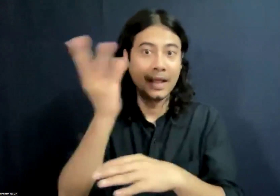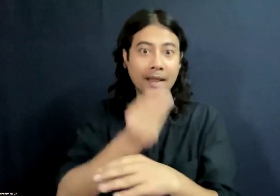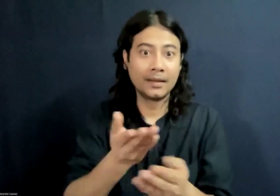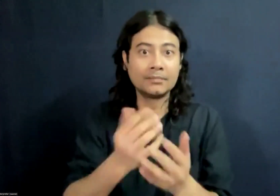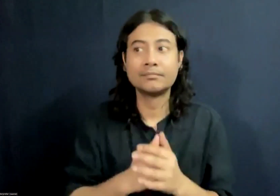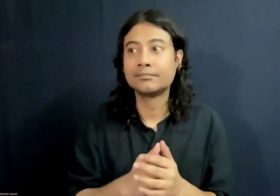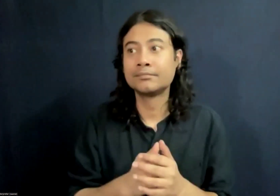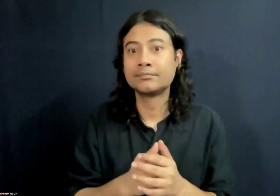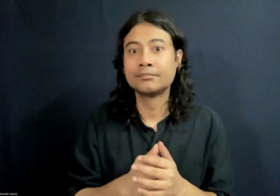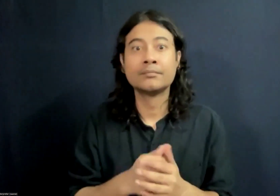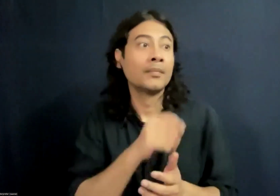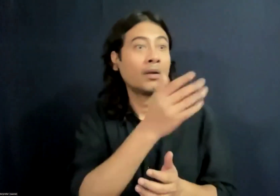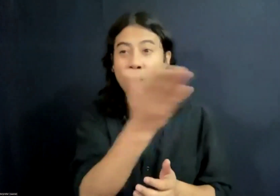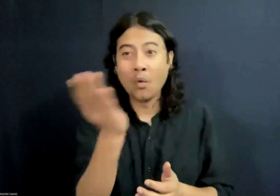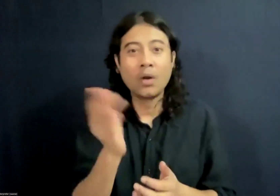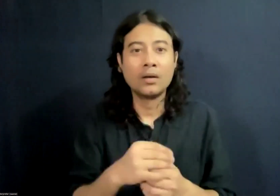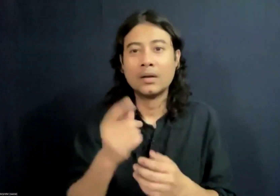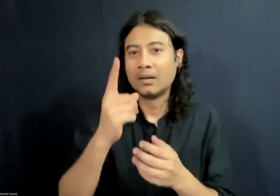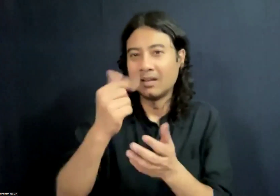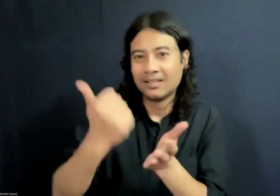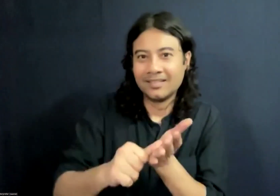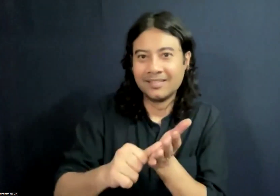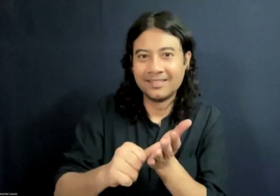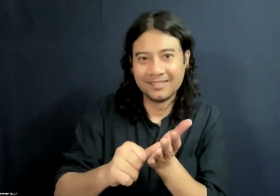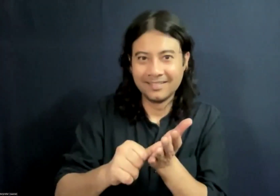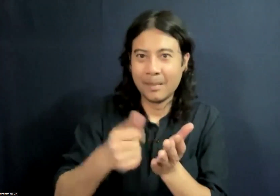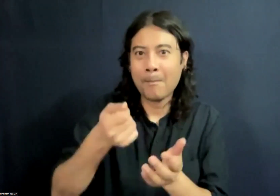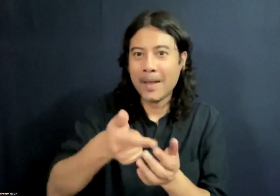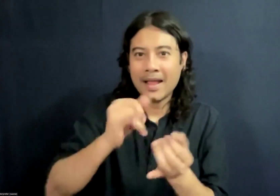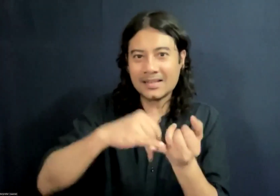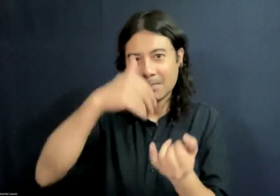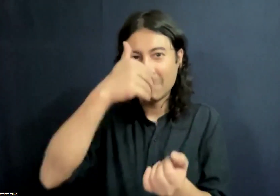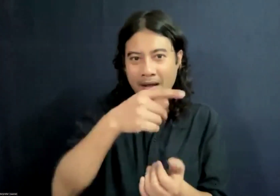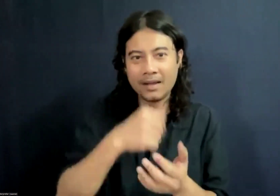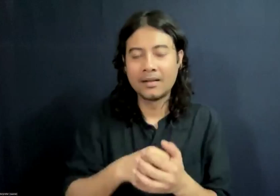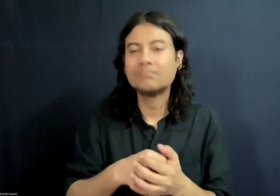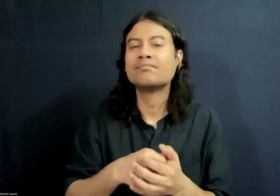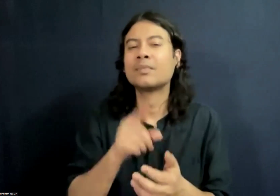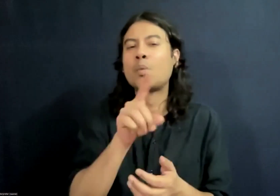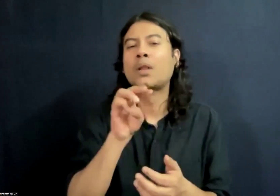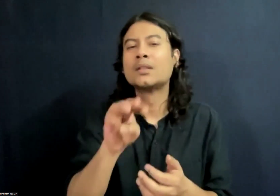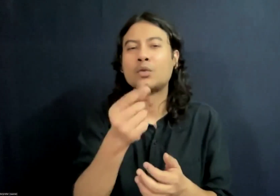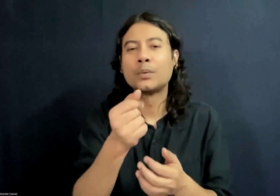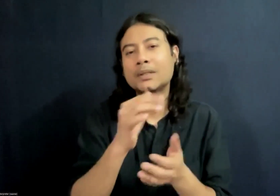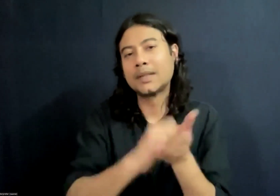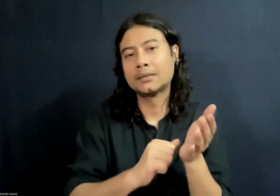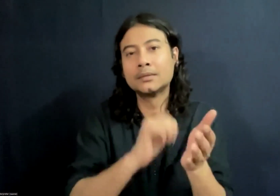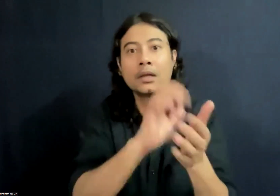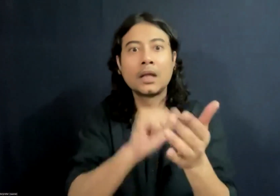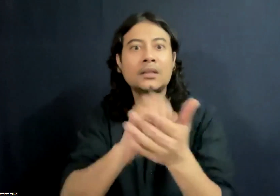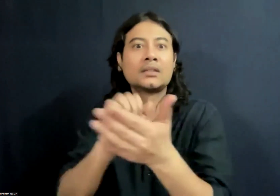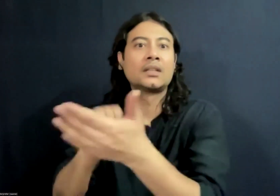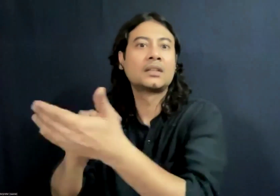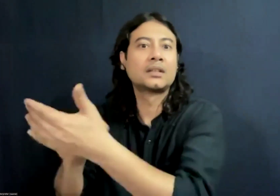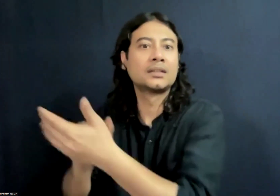we will give it to the temple for donation. Now here employees don't want to give any donation, but the boss is